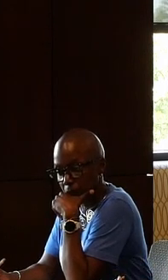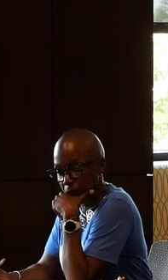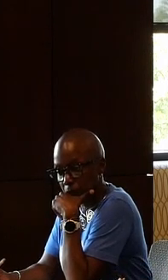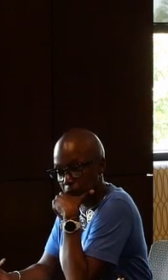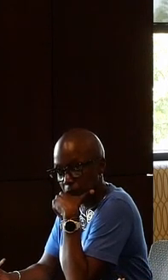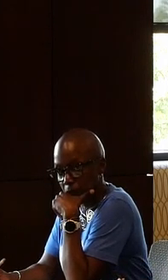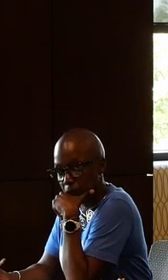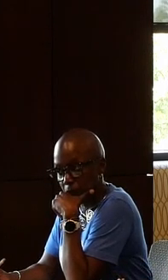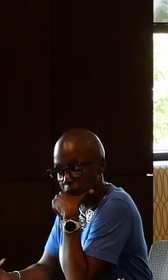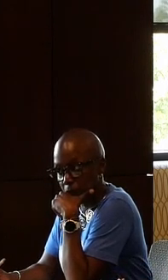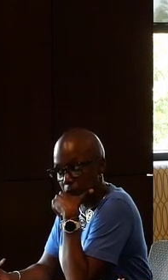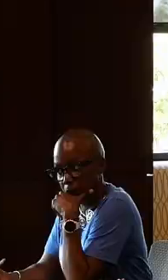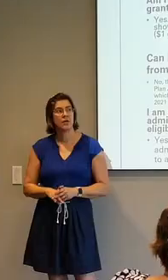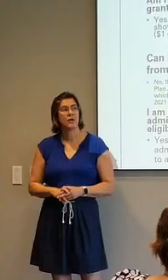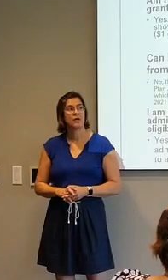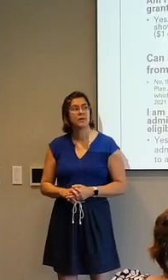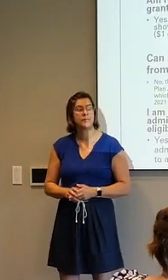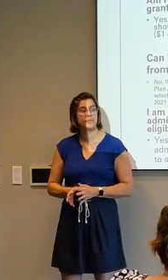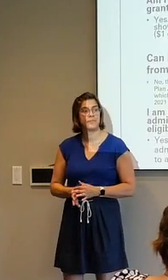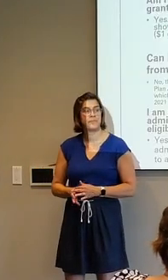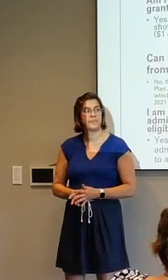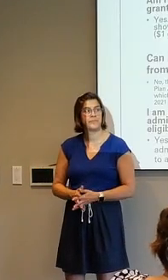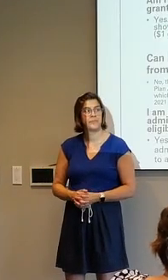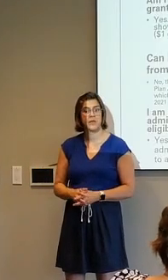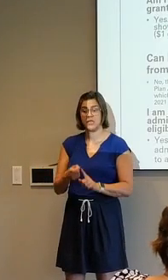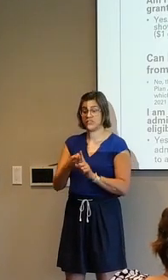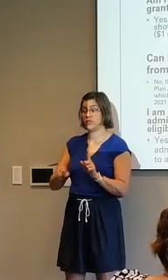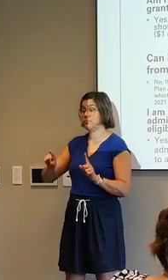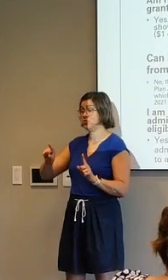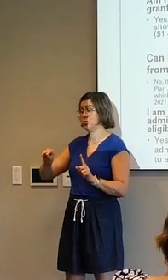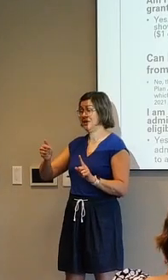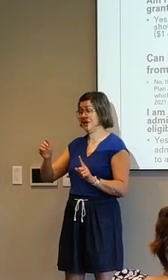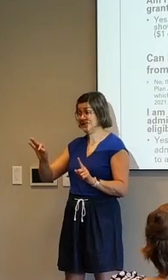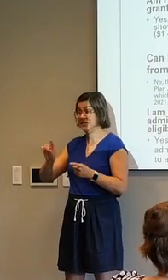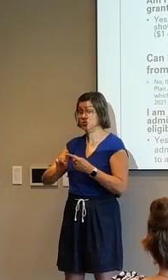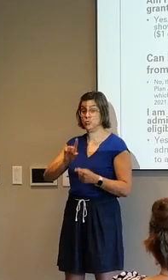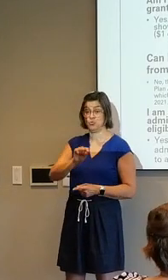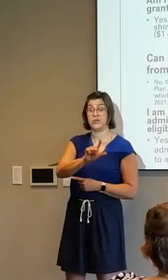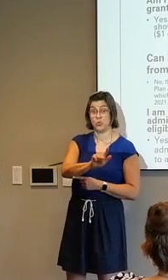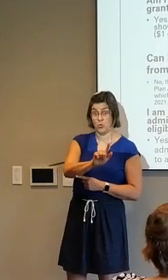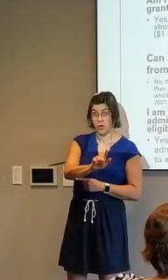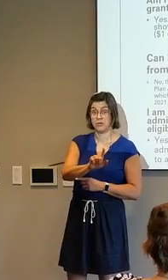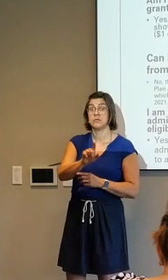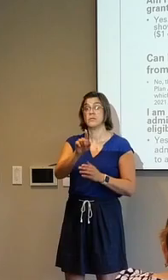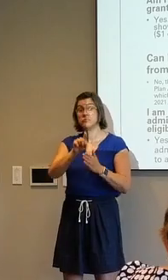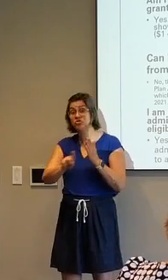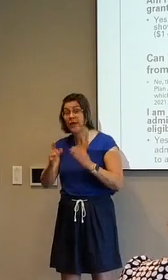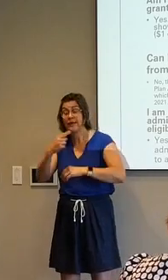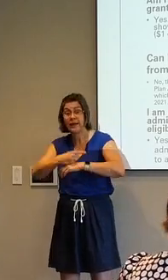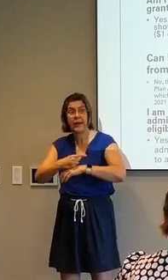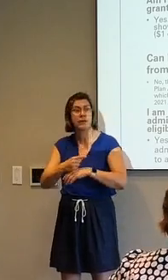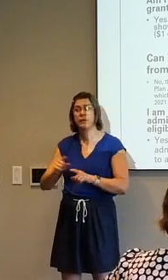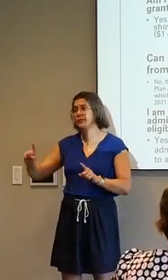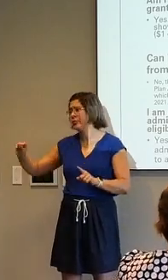mean, eventually. Yeah, and it's just from 2019 to 2021. Okay, so that's say, where to check dates. Yeah, so you don't have okay. to look at